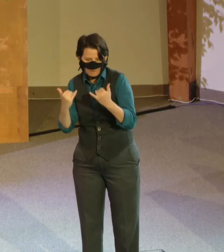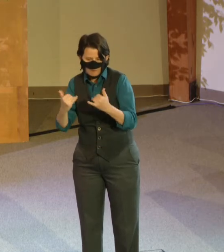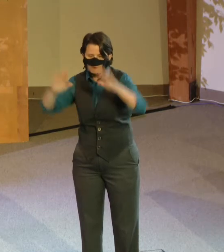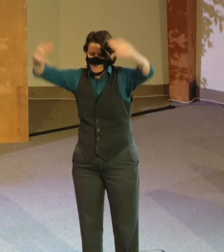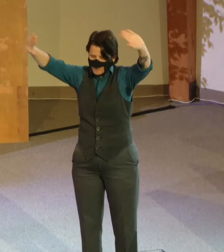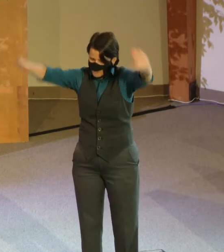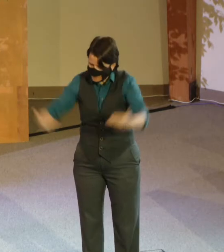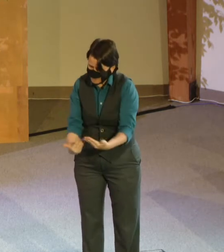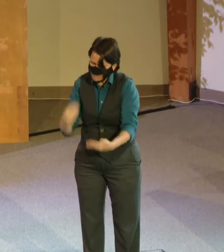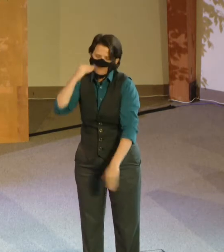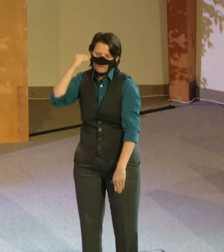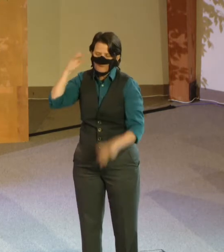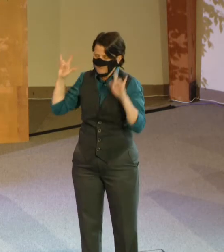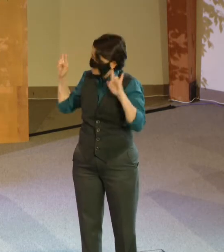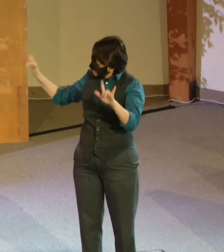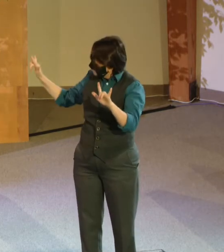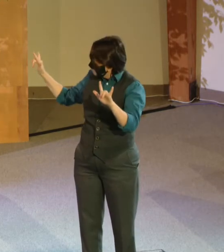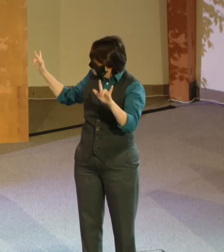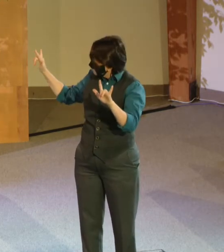Welcome home!